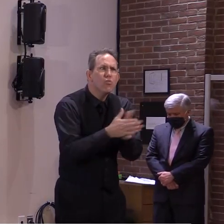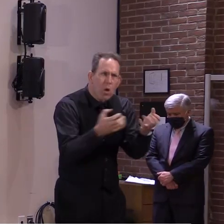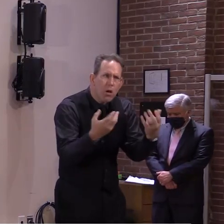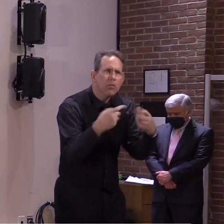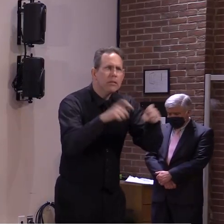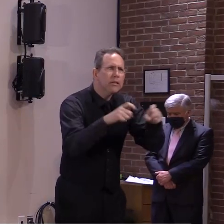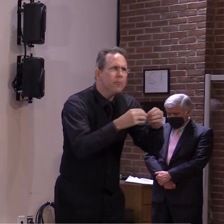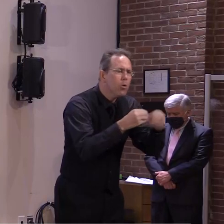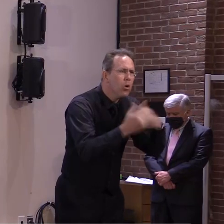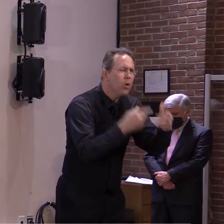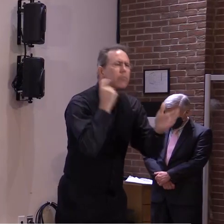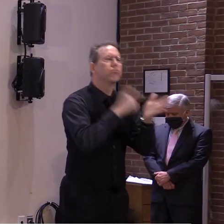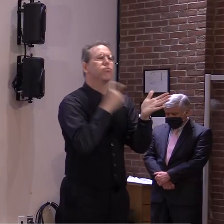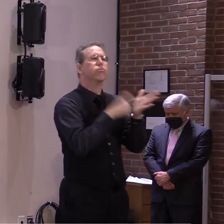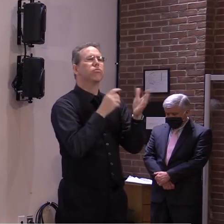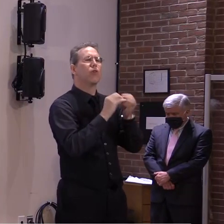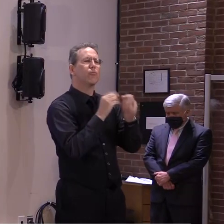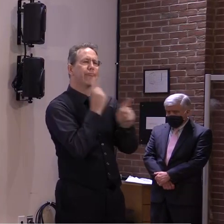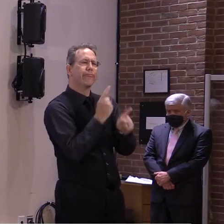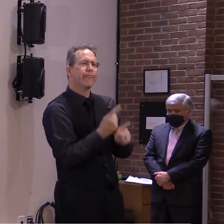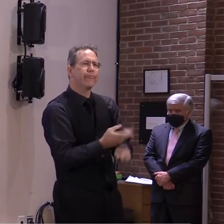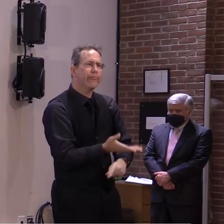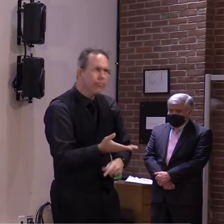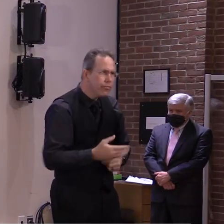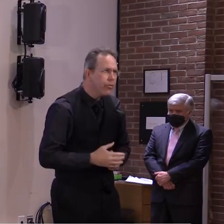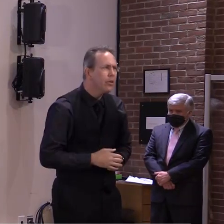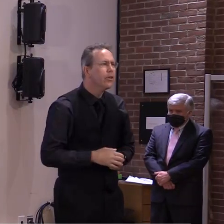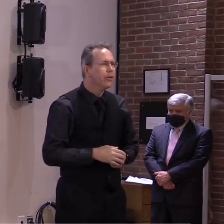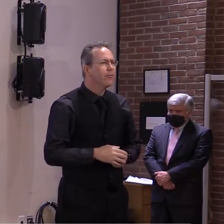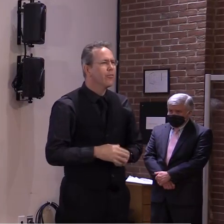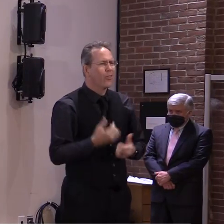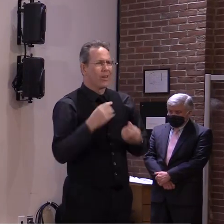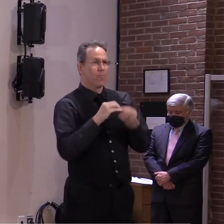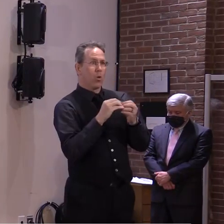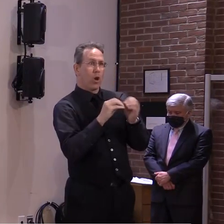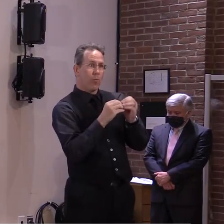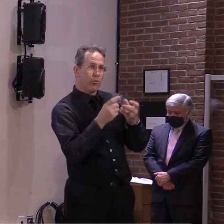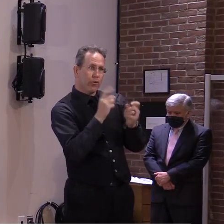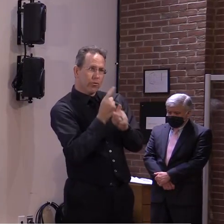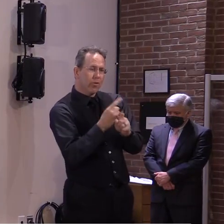speak, so we feel the 2.2% does reflect reality.